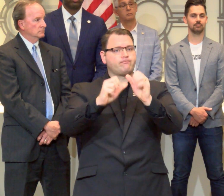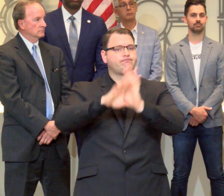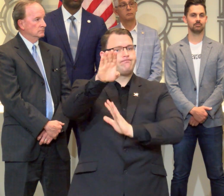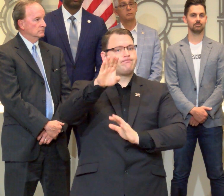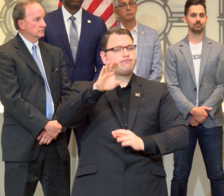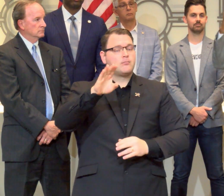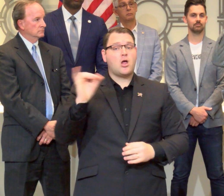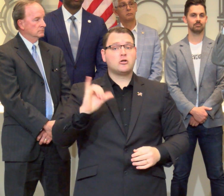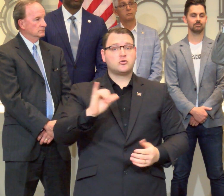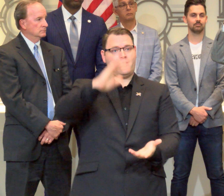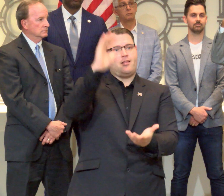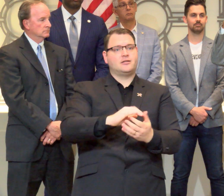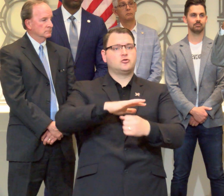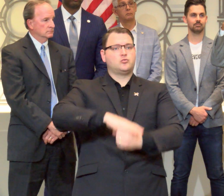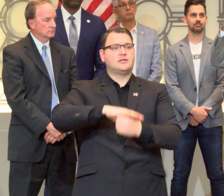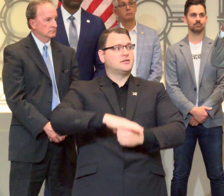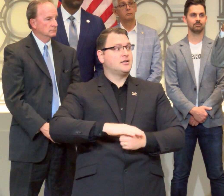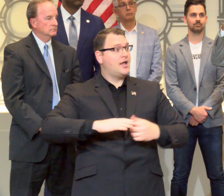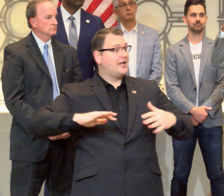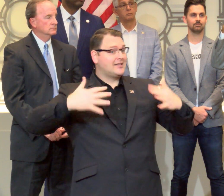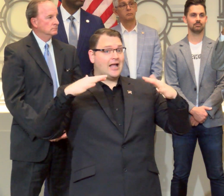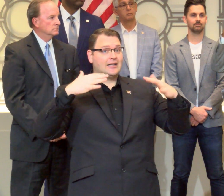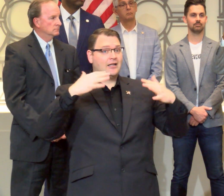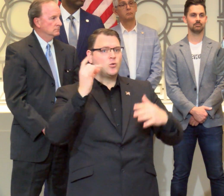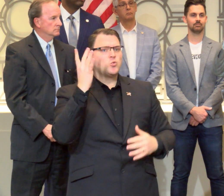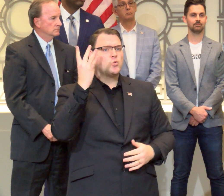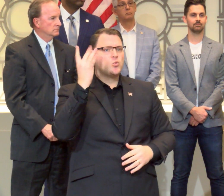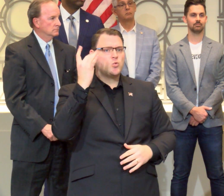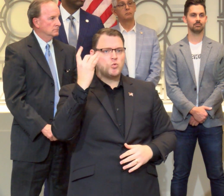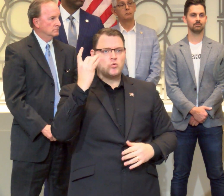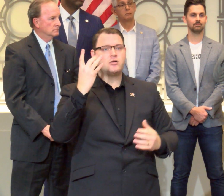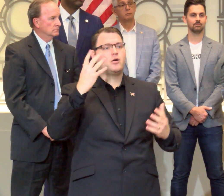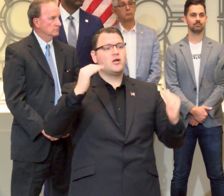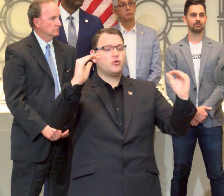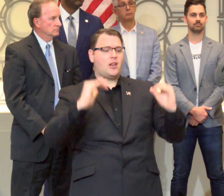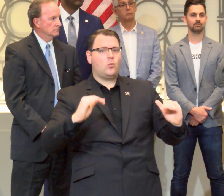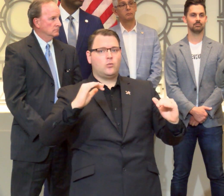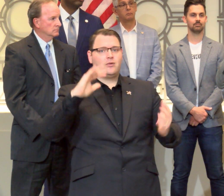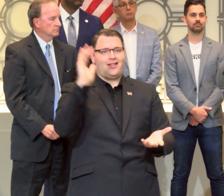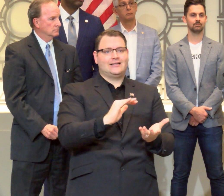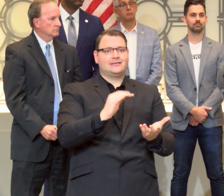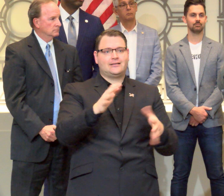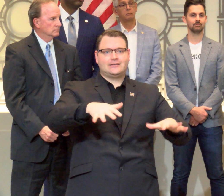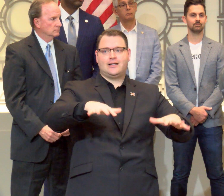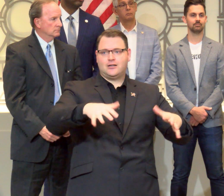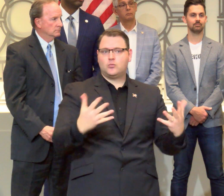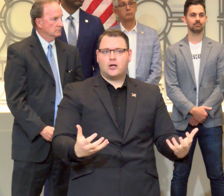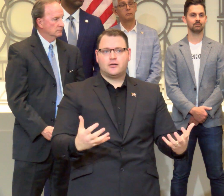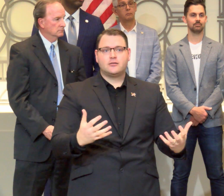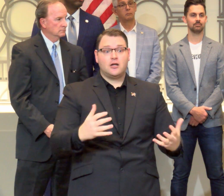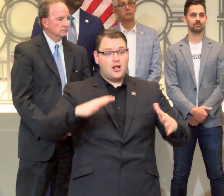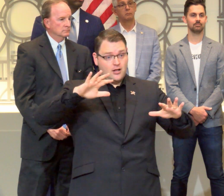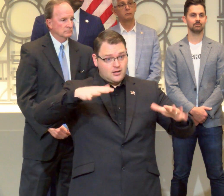the stress level. The anxiety is here. We're just trying to lower it a little bit. And I assure you that it'll help to keep